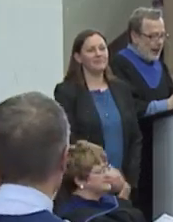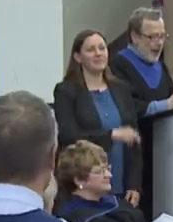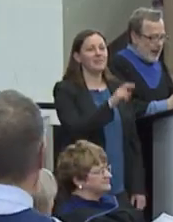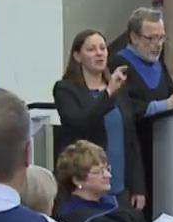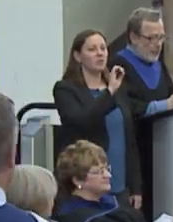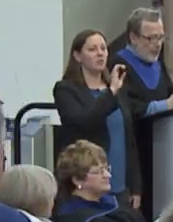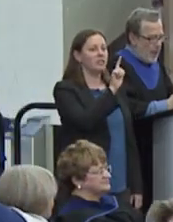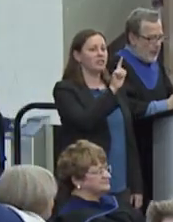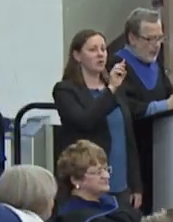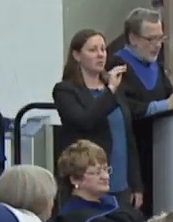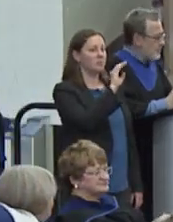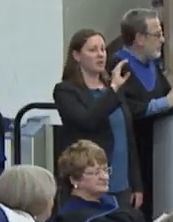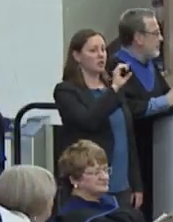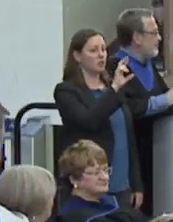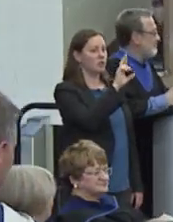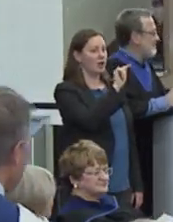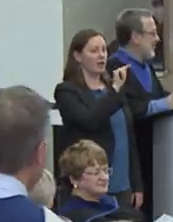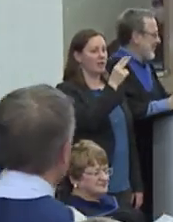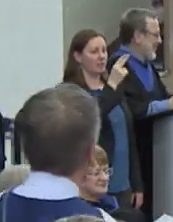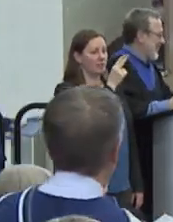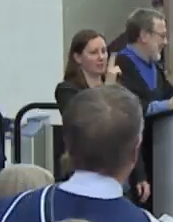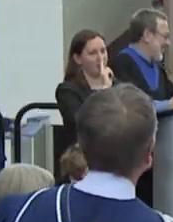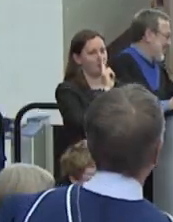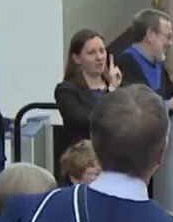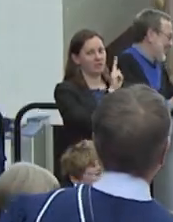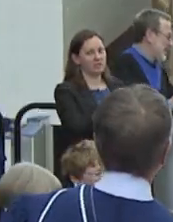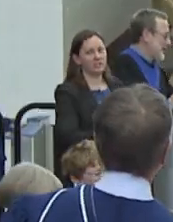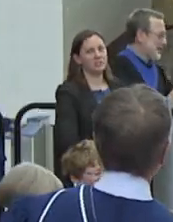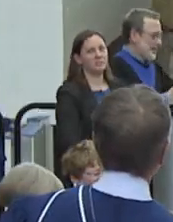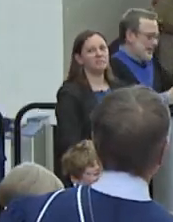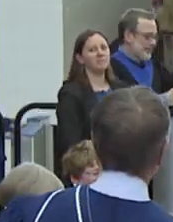Rachel McGrath with honors.